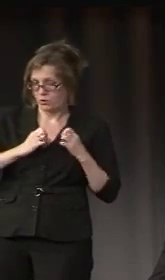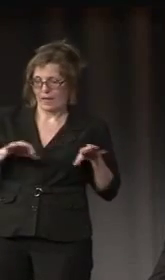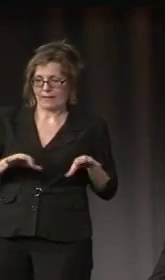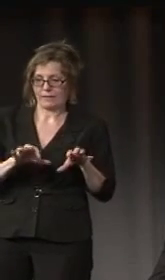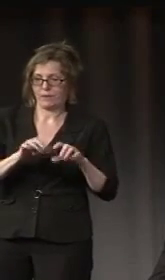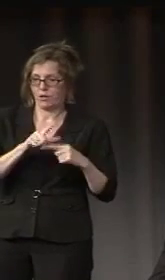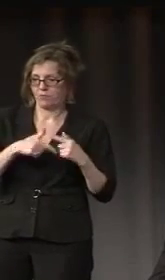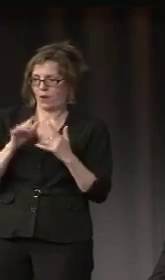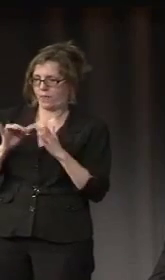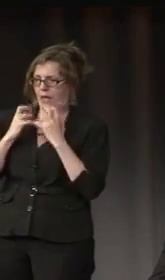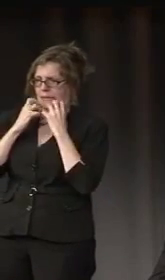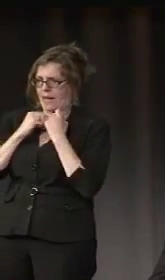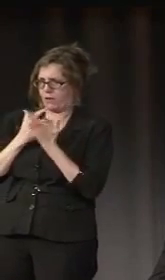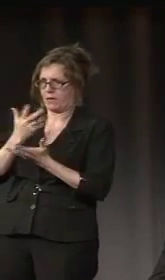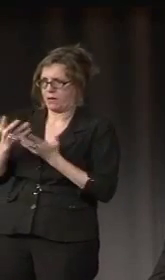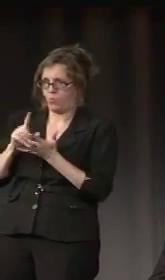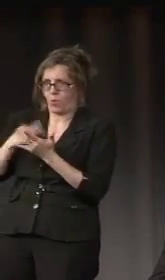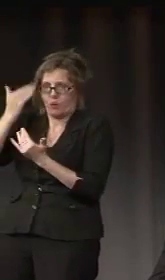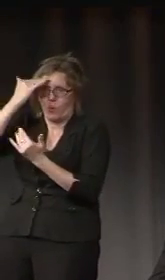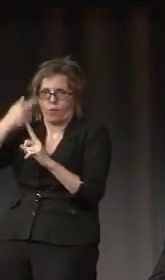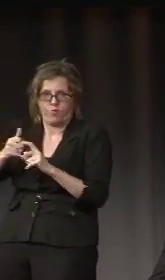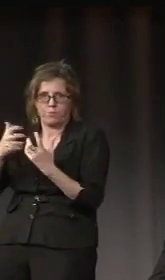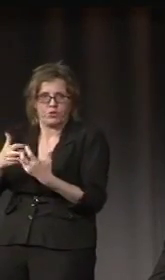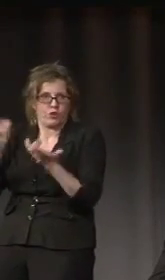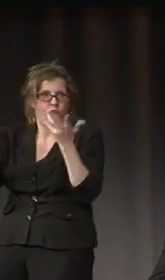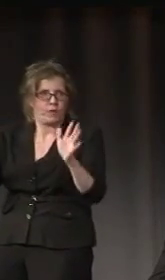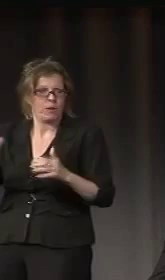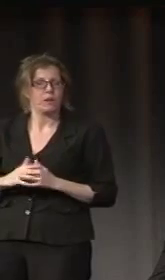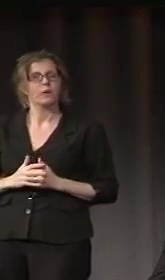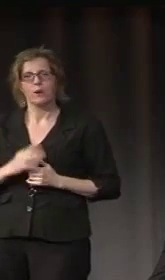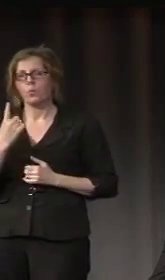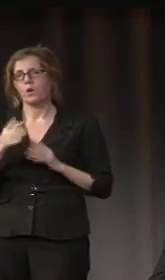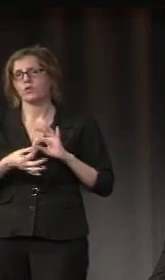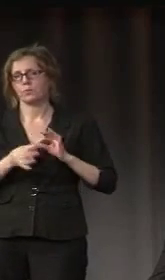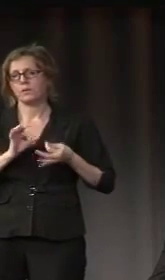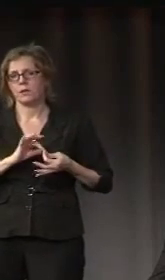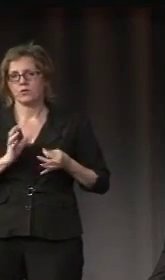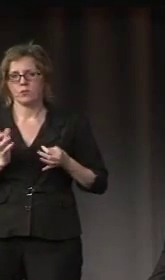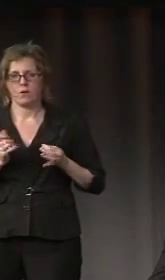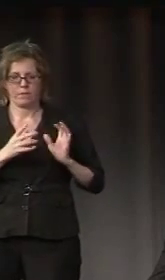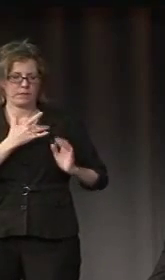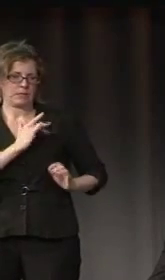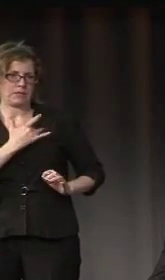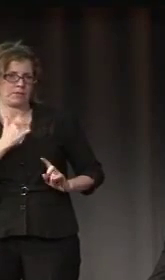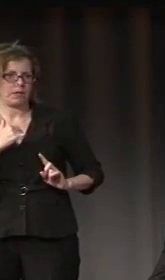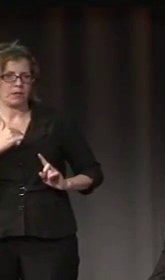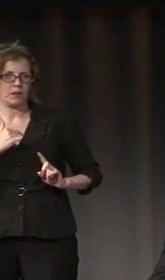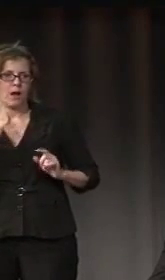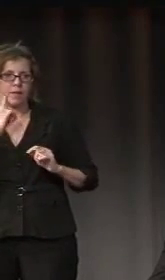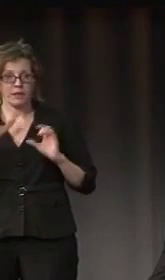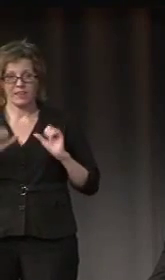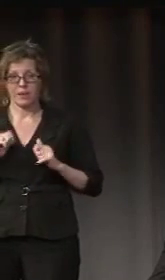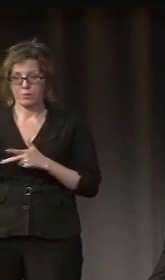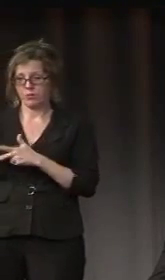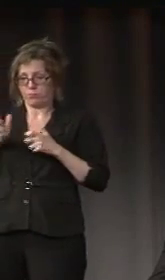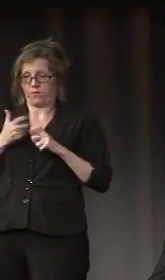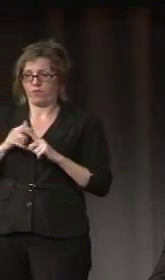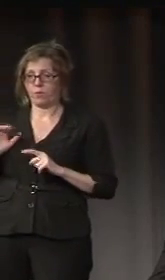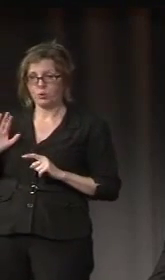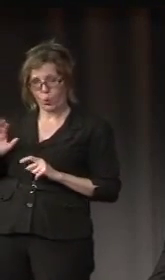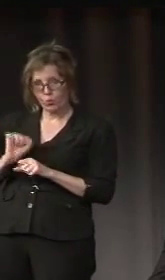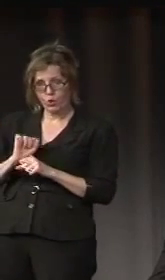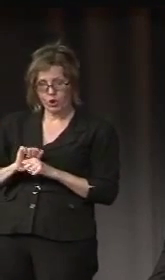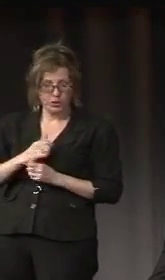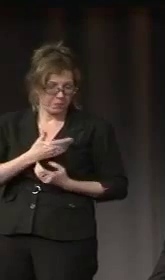activity around this caring? I mean, that's just one interpretation of the sensitivity that I think can be read out of some of your work.